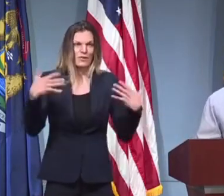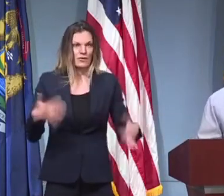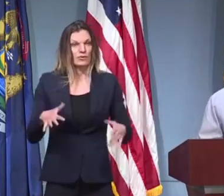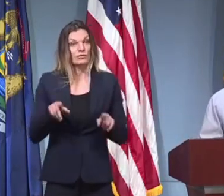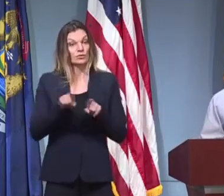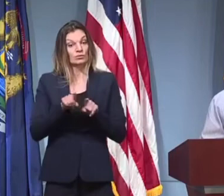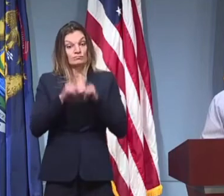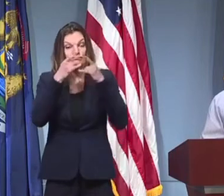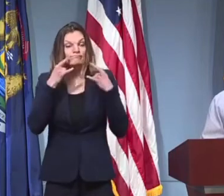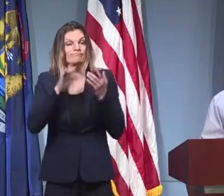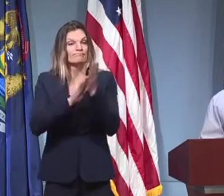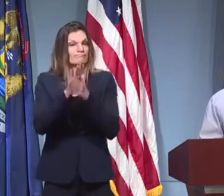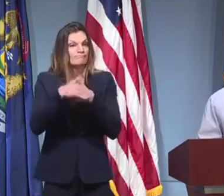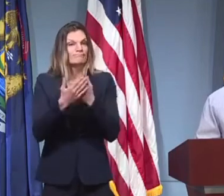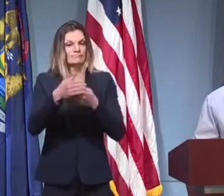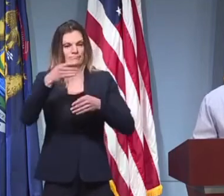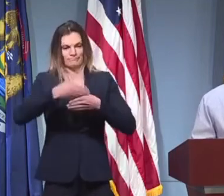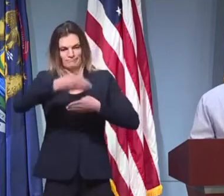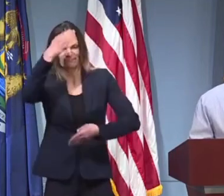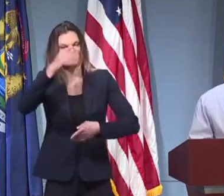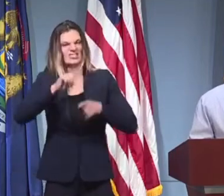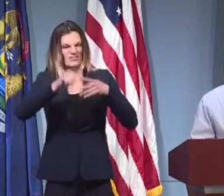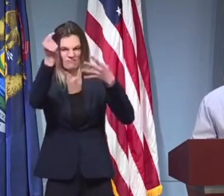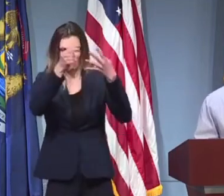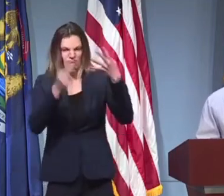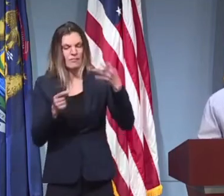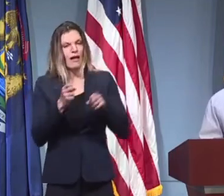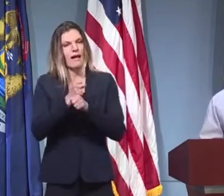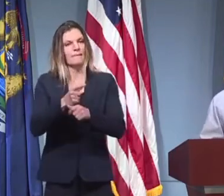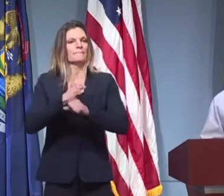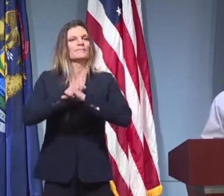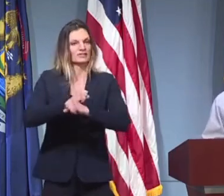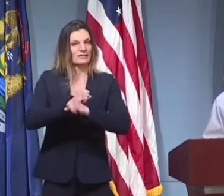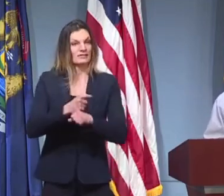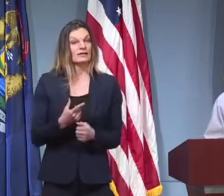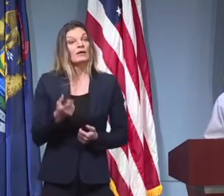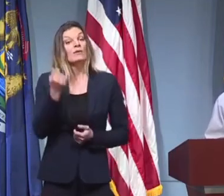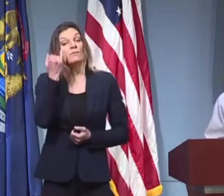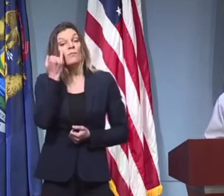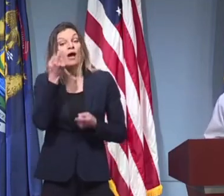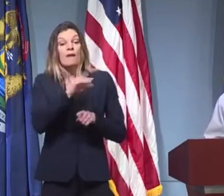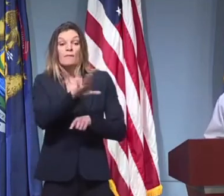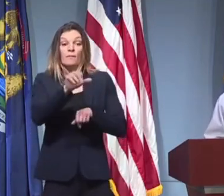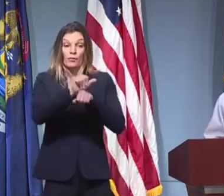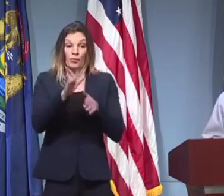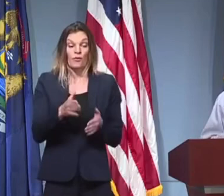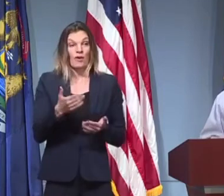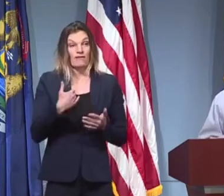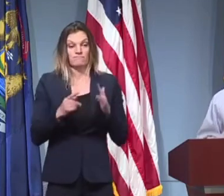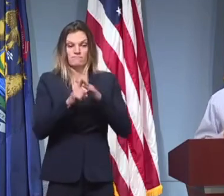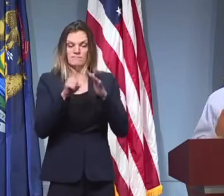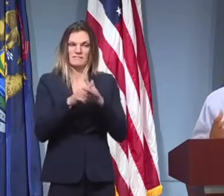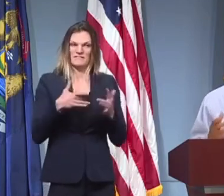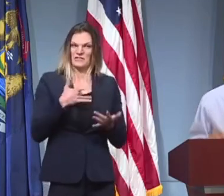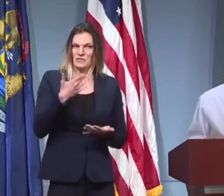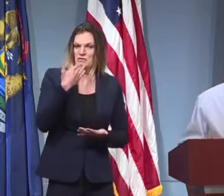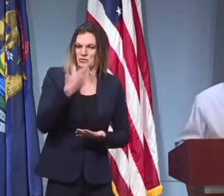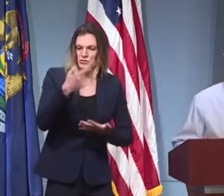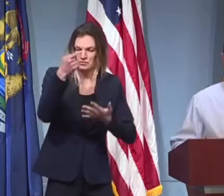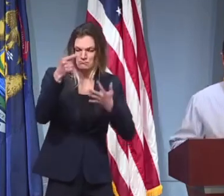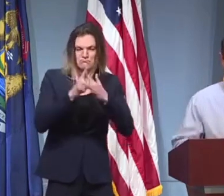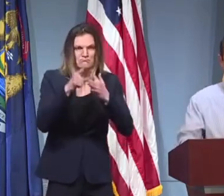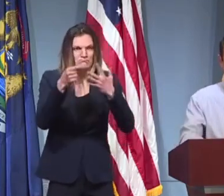workers must take to notify businesses or the operation of any symptoms of COVID, a suspected or confirmed diagnosis of